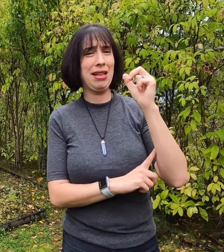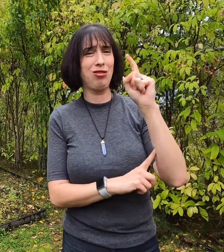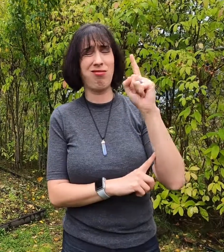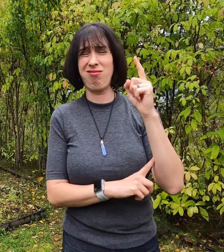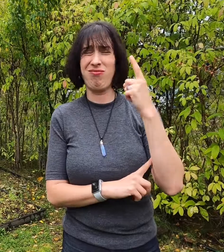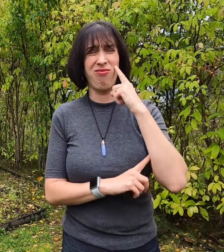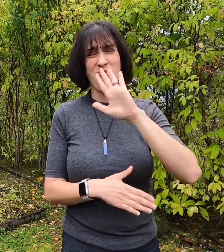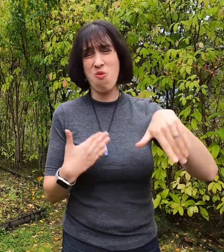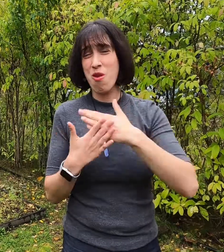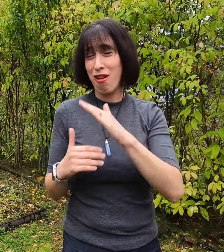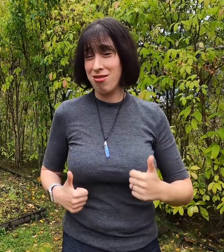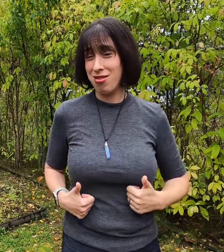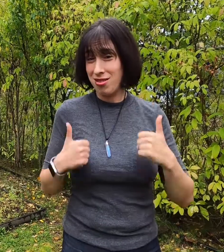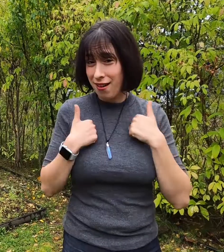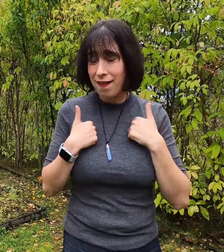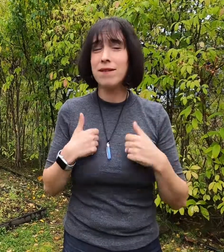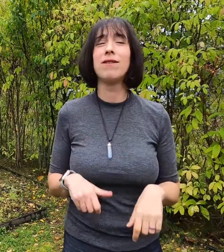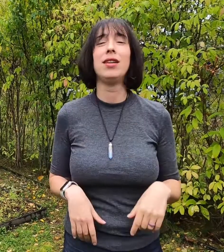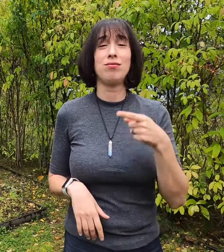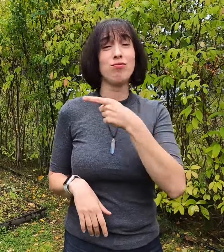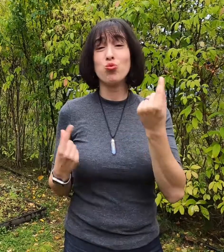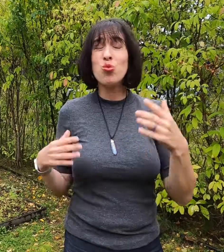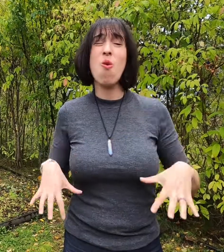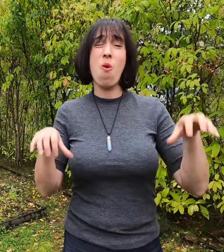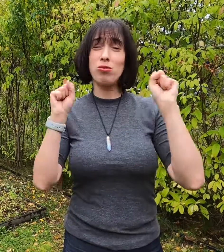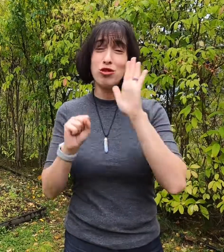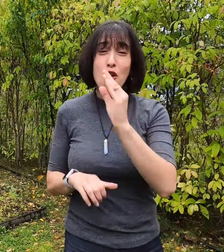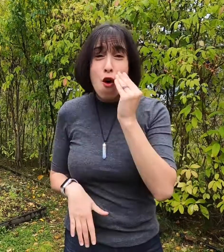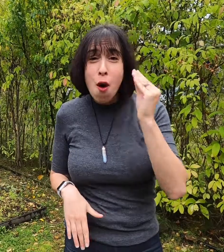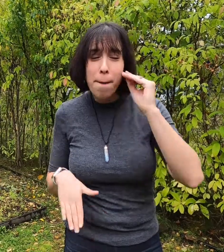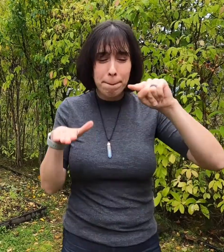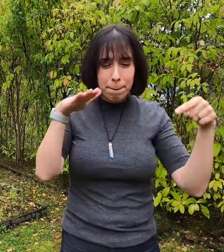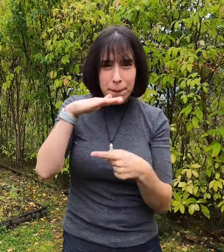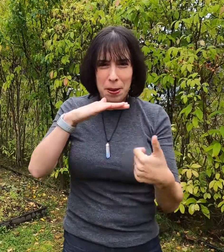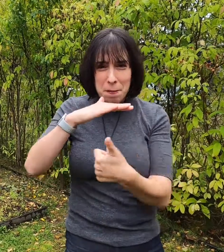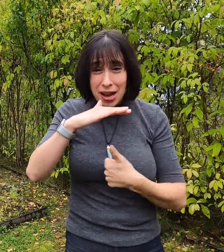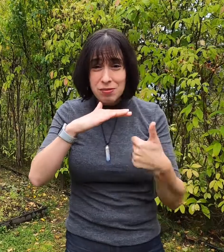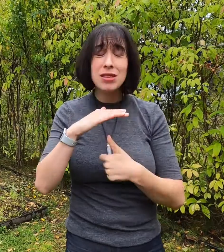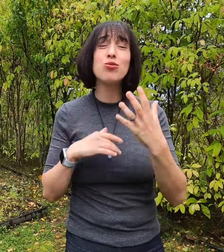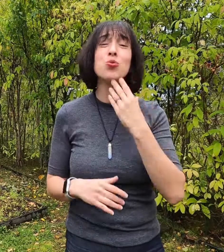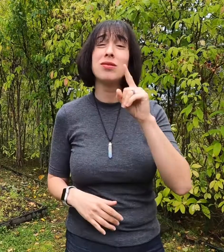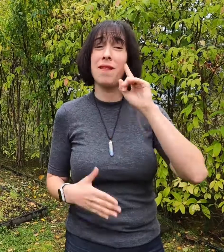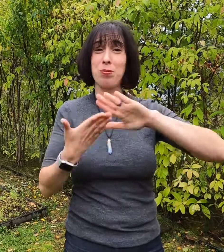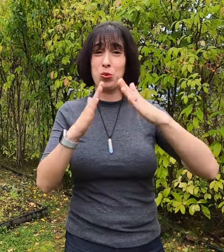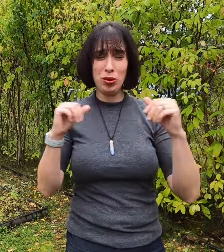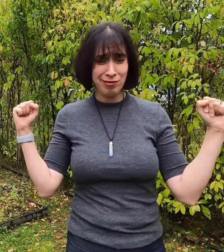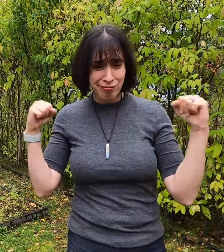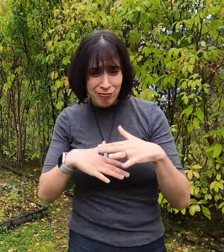a loyal and legendary member of the Brooklyn Hebrew Society. She hosted